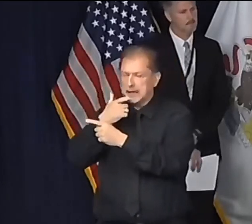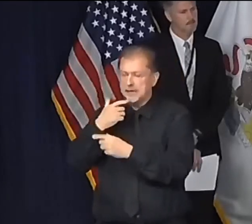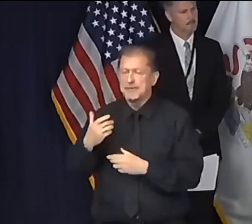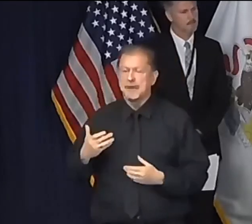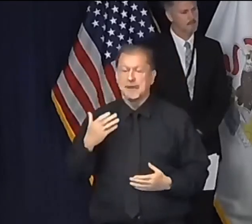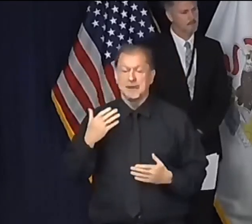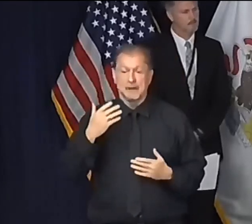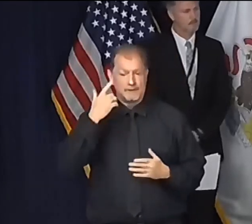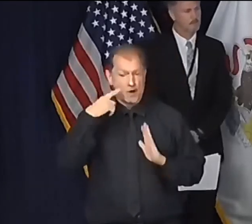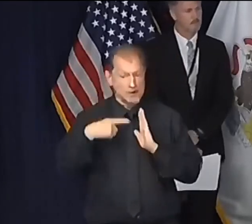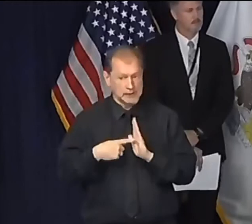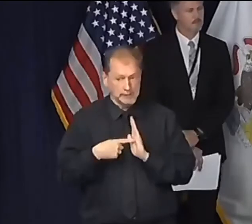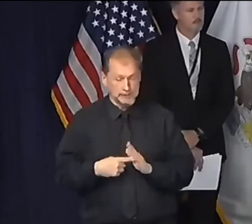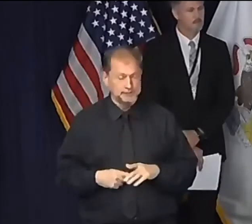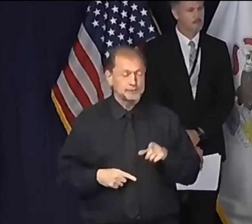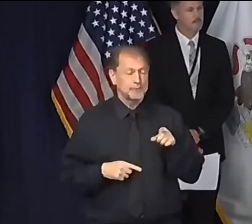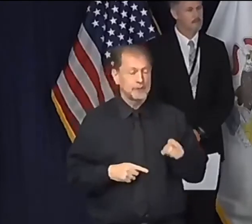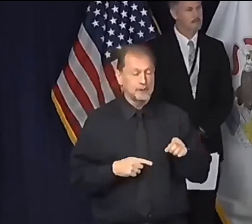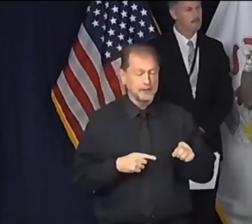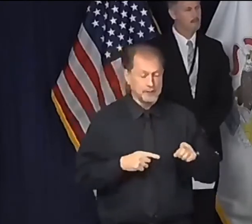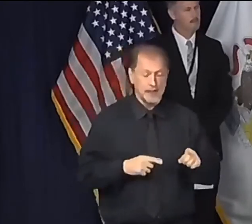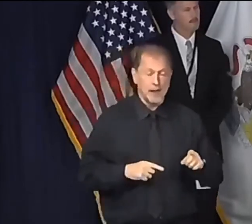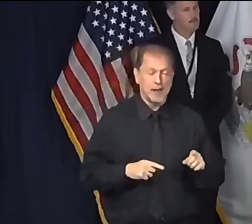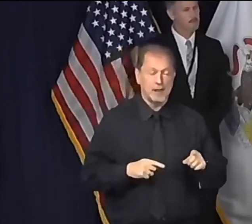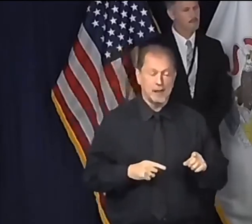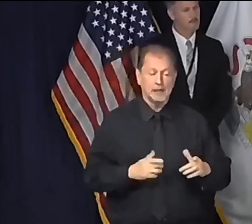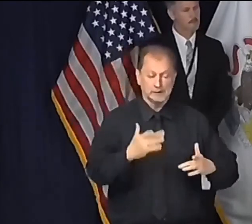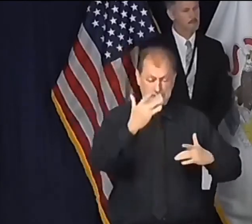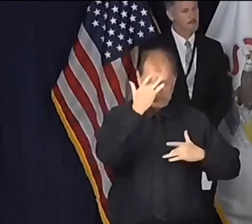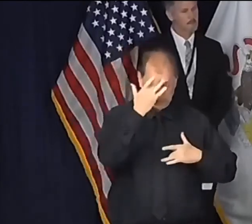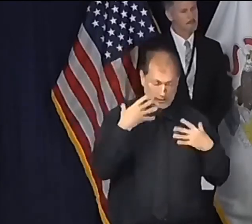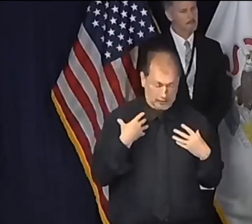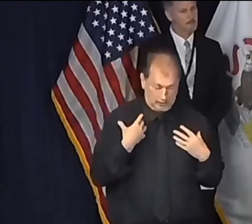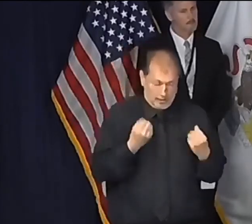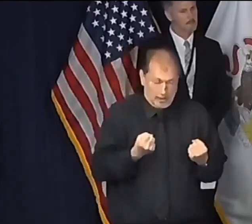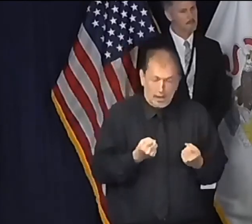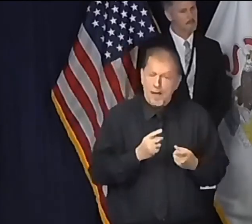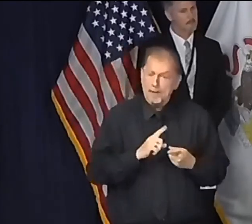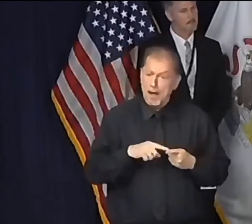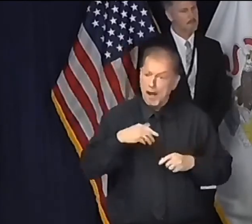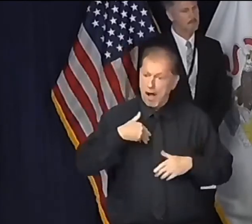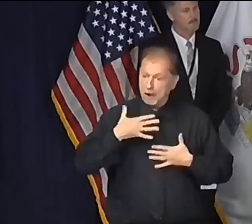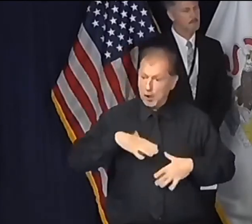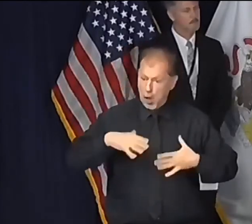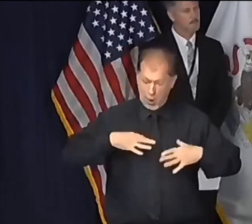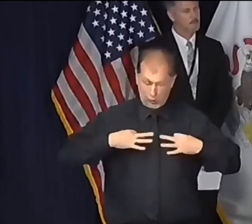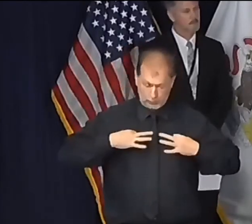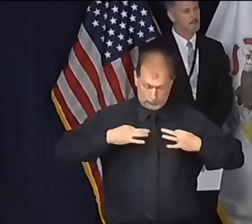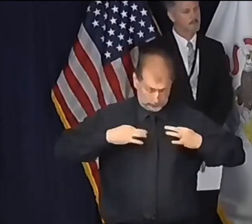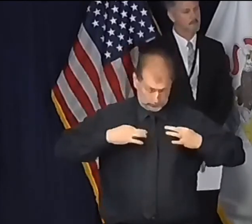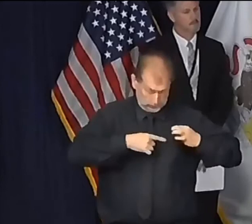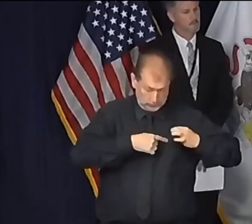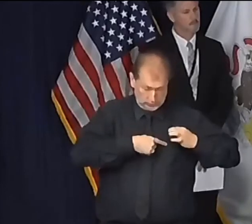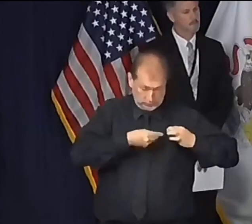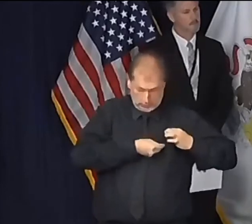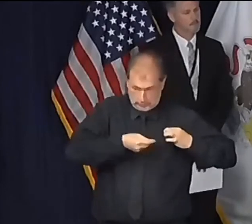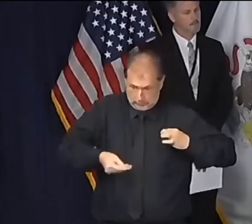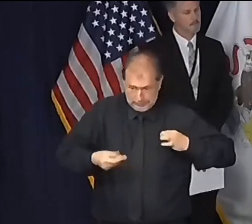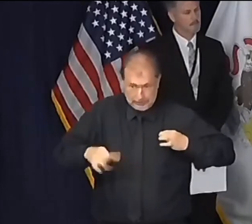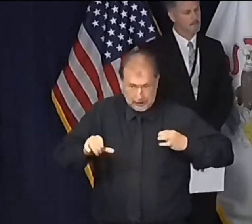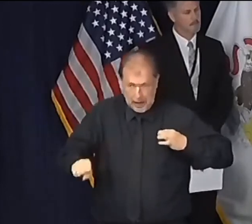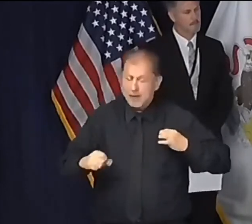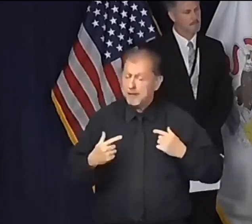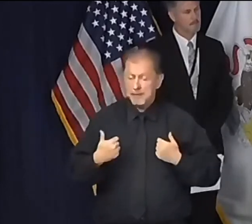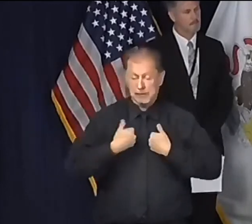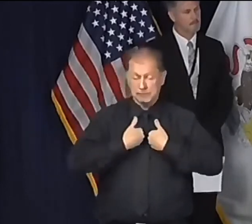it can also somehow on their clothing or in other ways carry the virus with them, right? So even if somebody is immune from